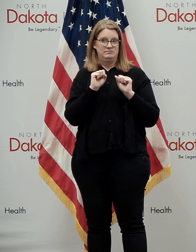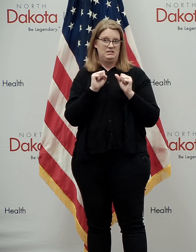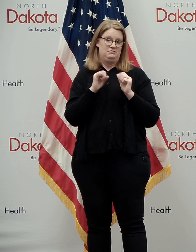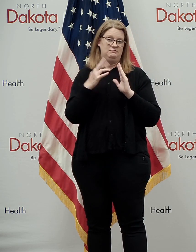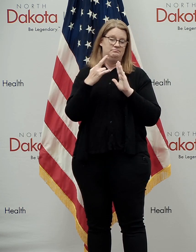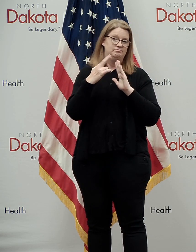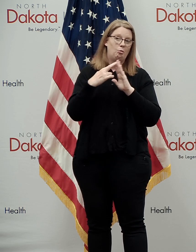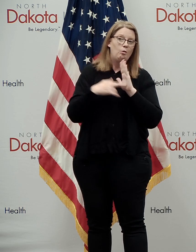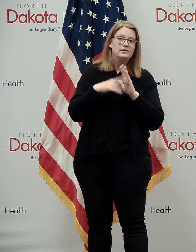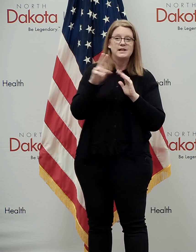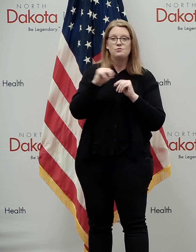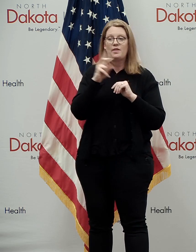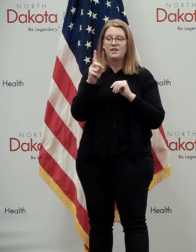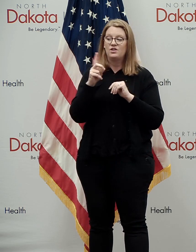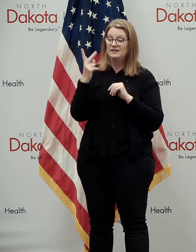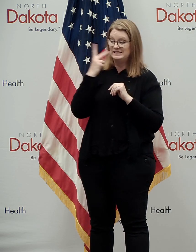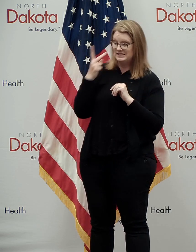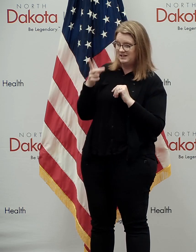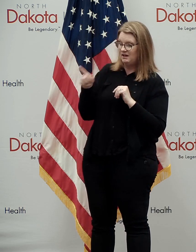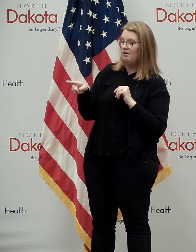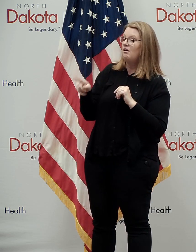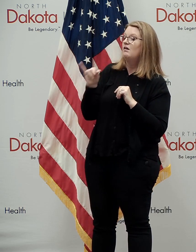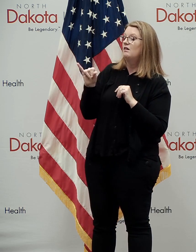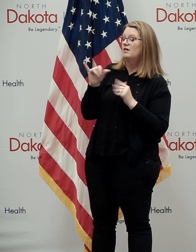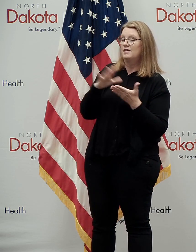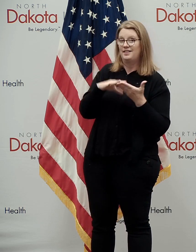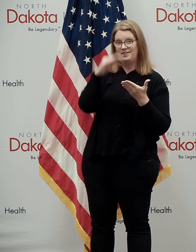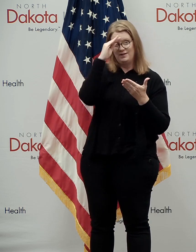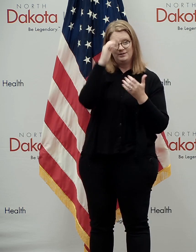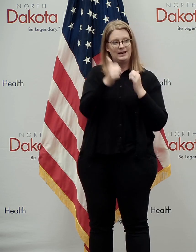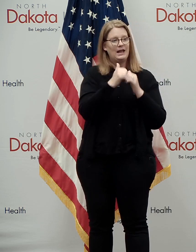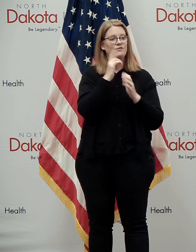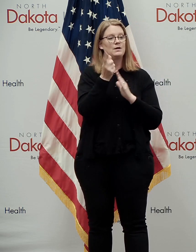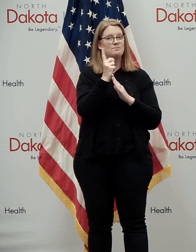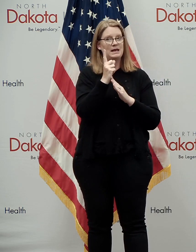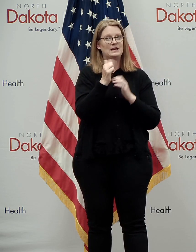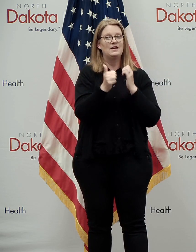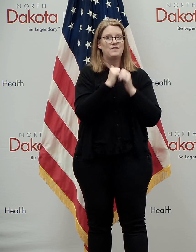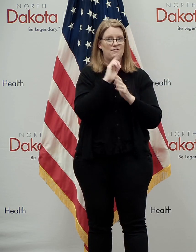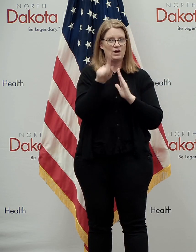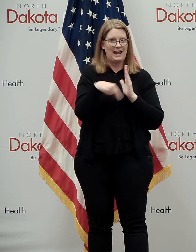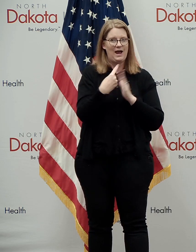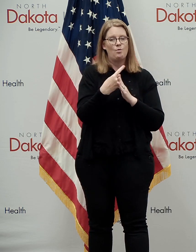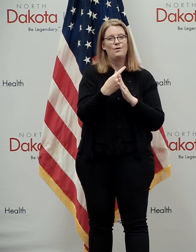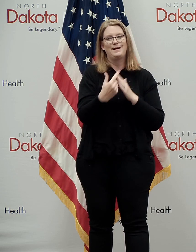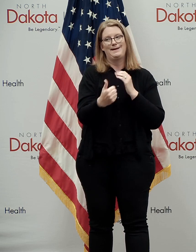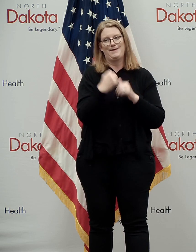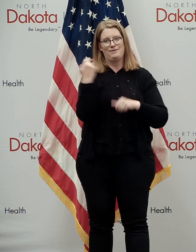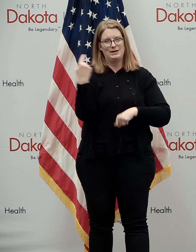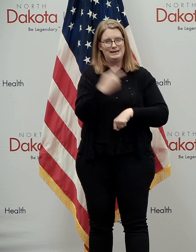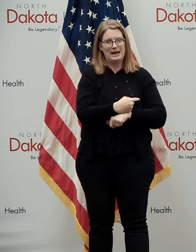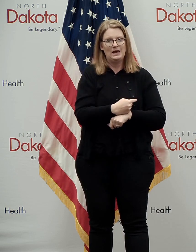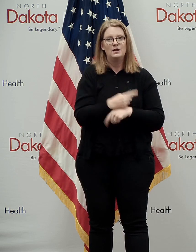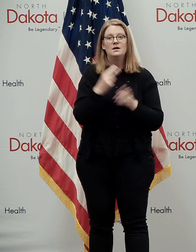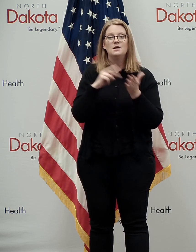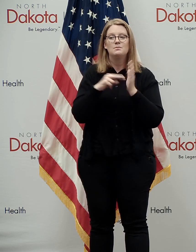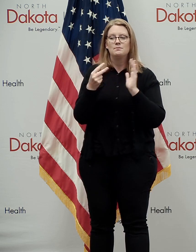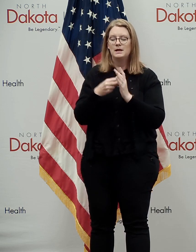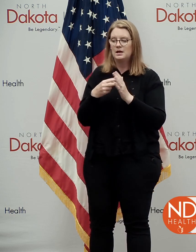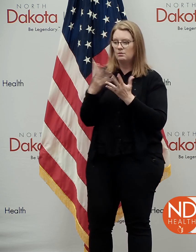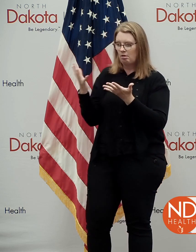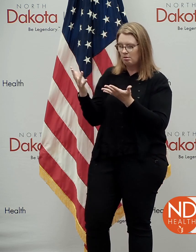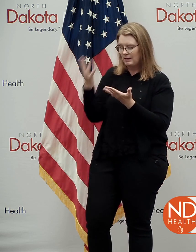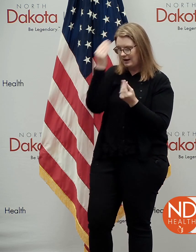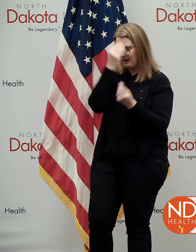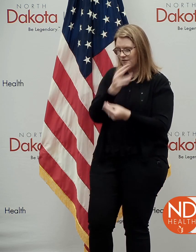doing to learn from that. And I'll tell you that every minute of every hour of every day is us gathering information and learning more